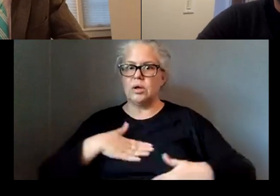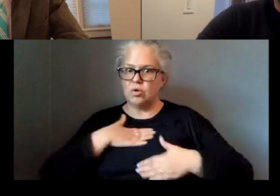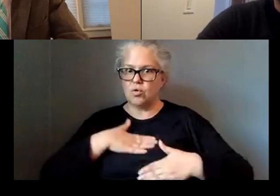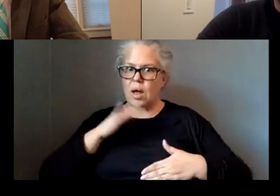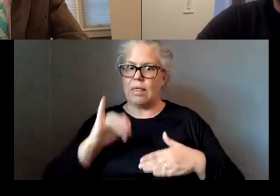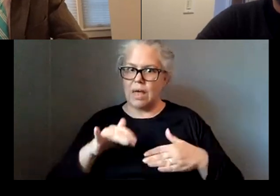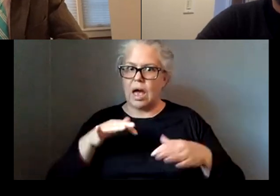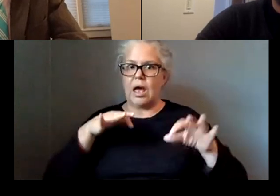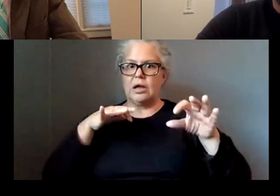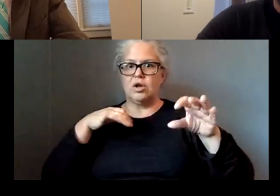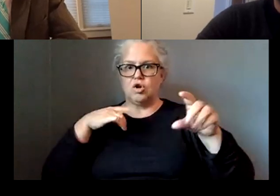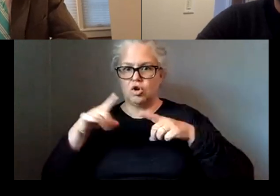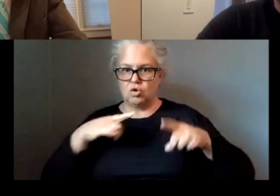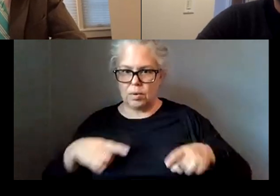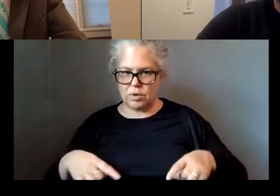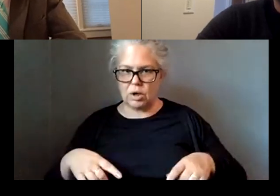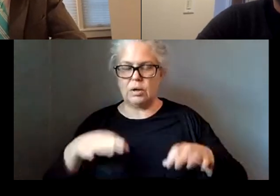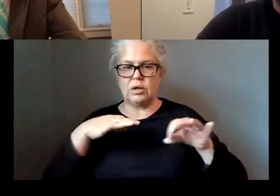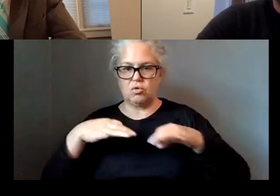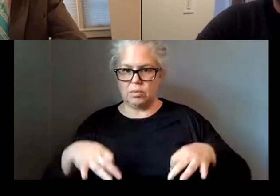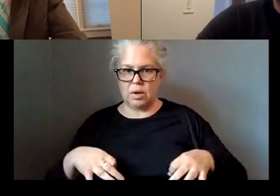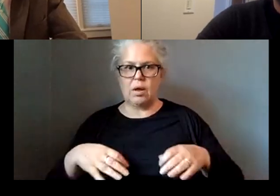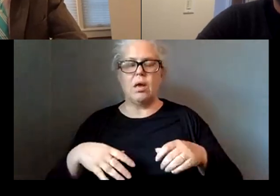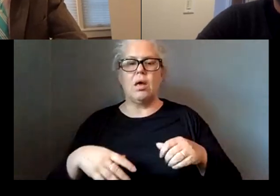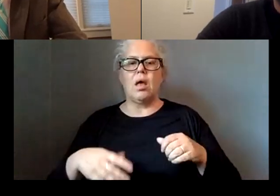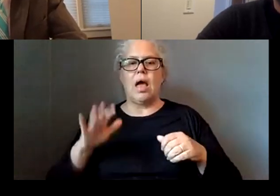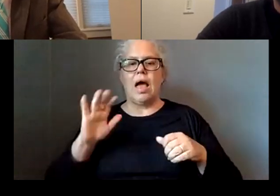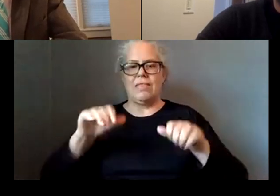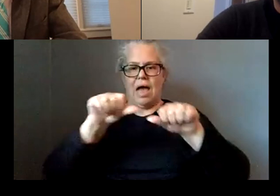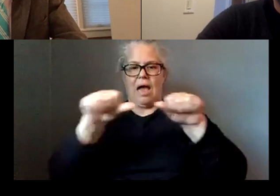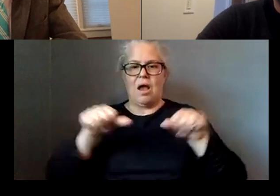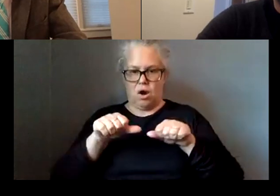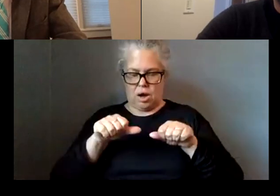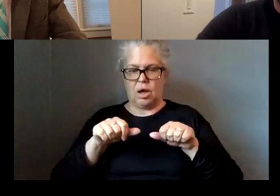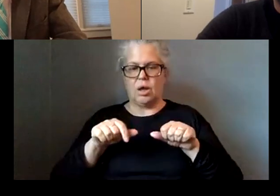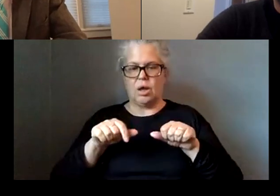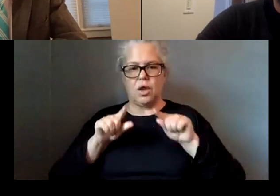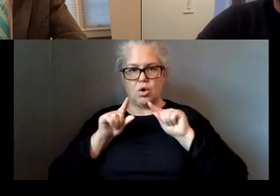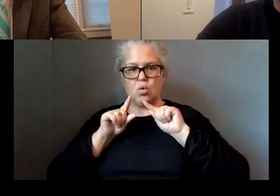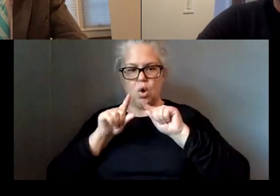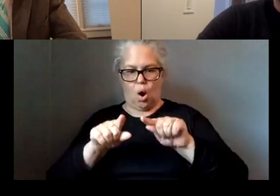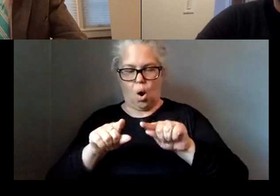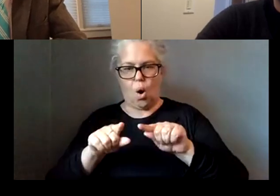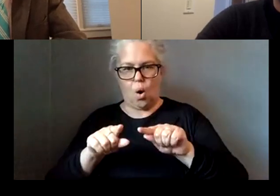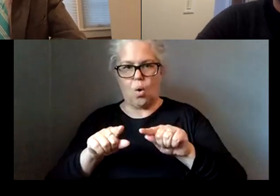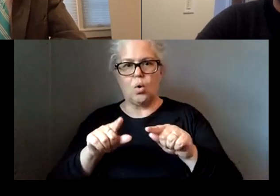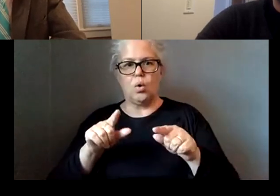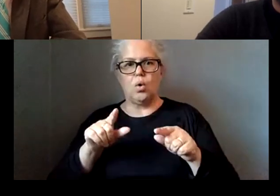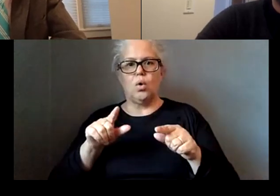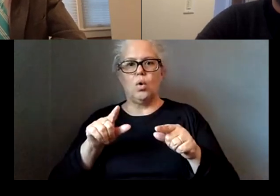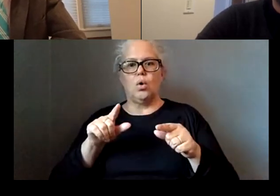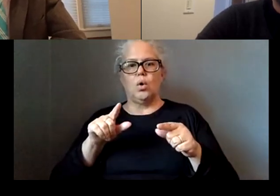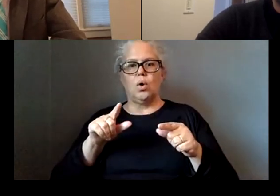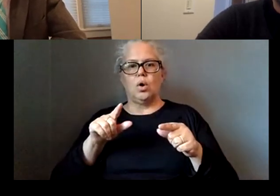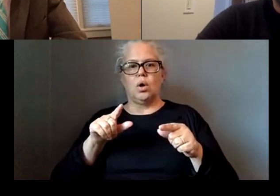that description, and it's the area that one goes through to get to Harworth from Kiplin Hall is it's the